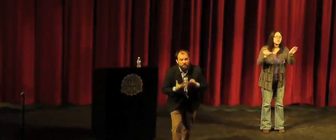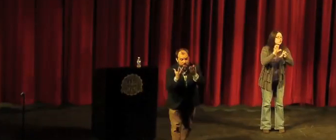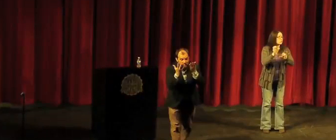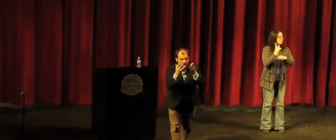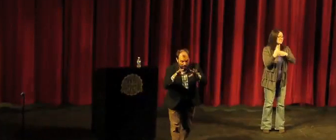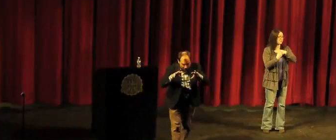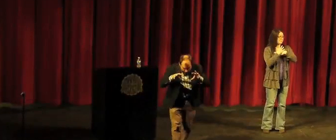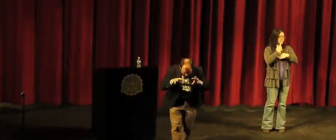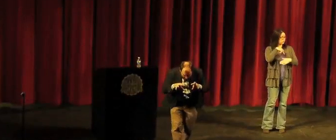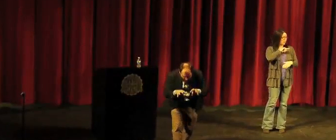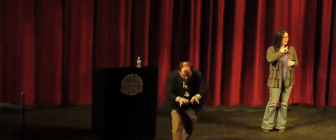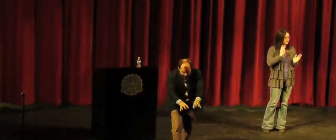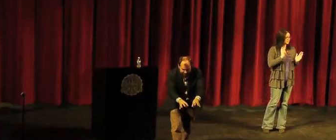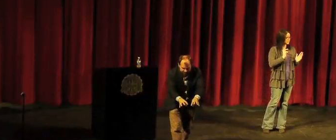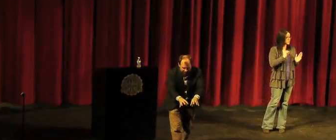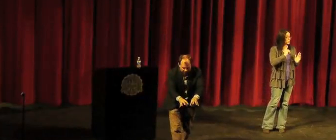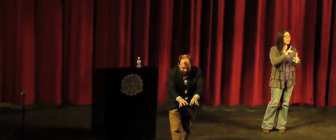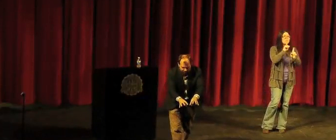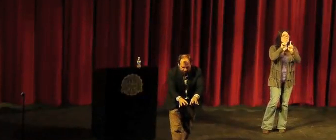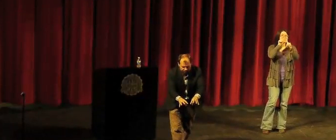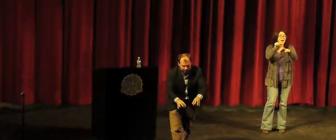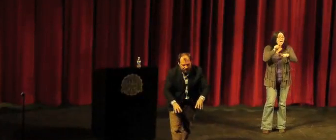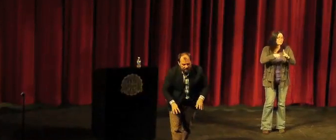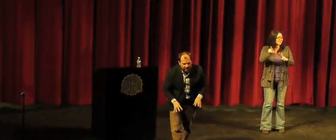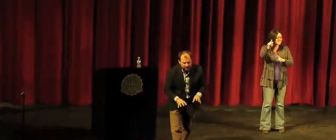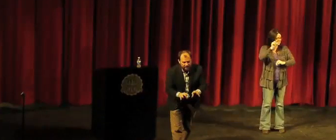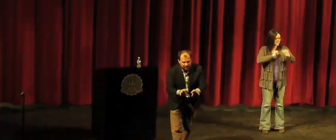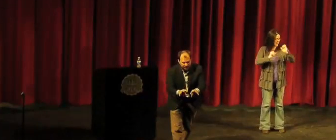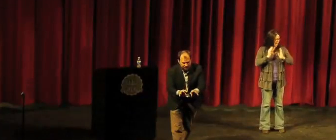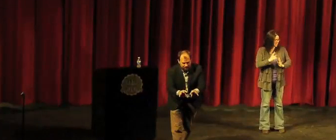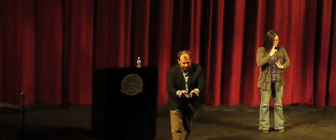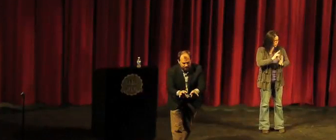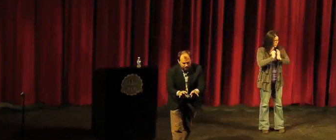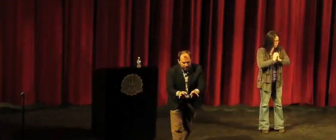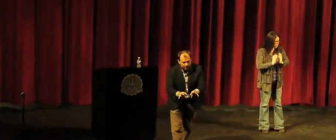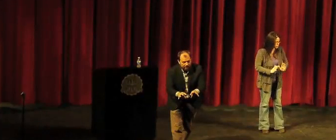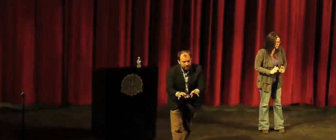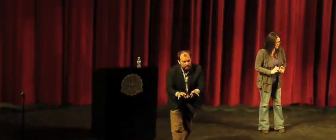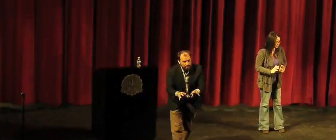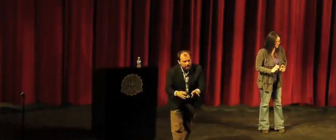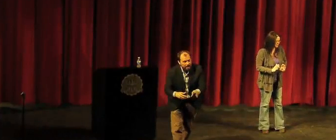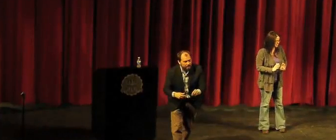We respond, but God is the actor in worship. And in that case then,